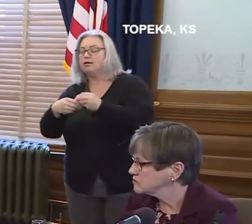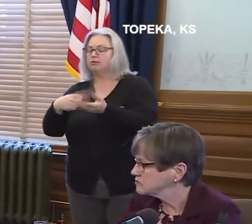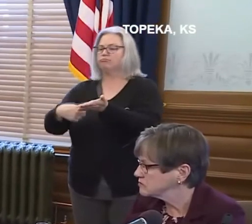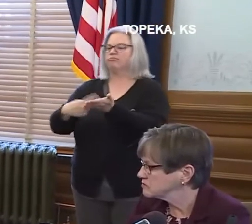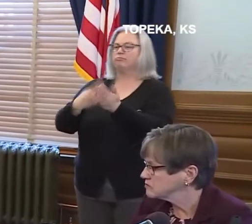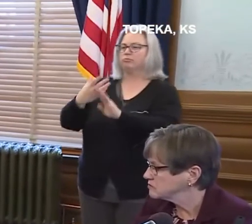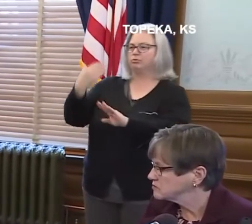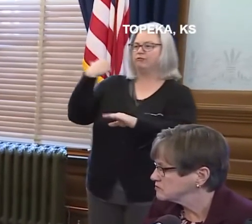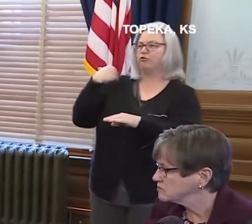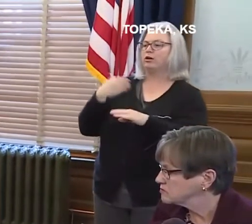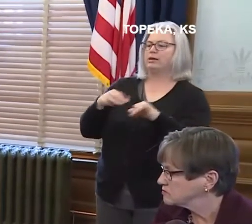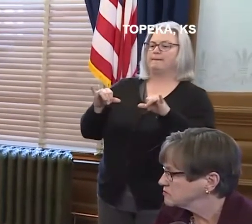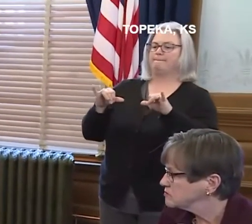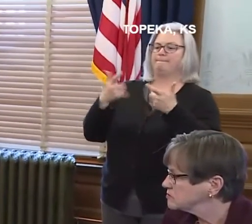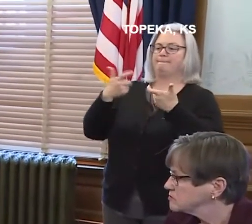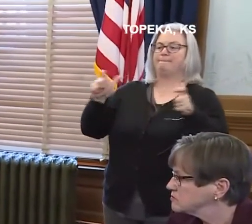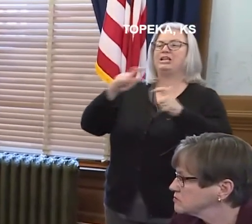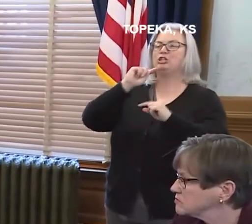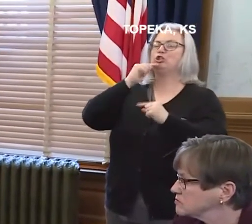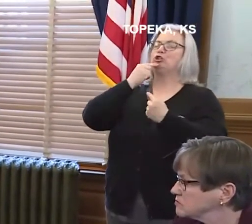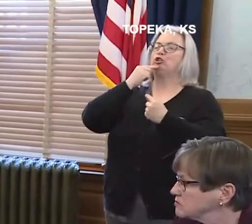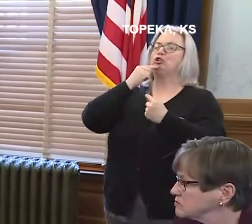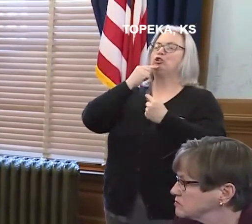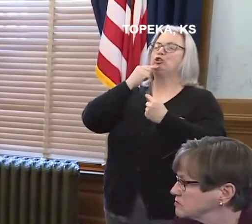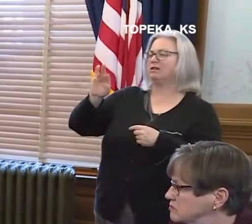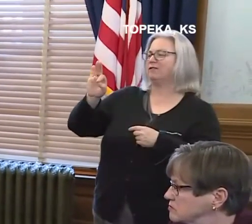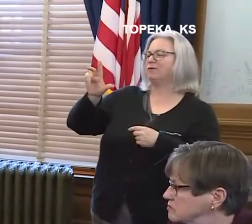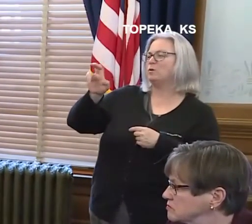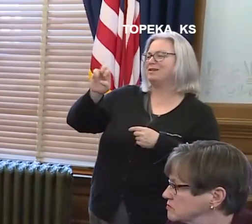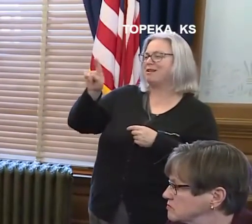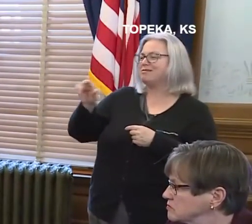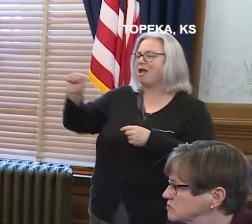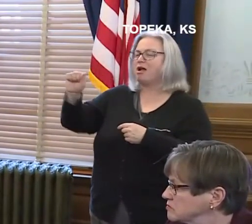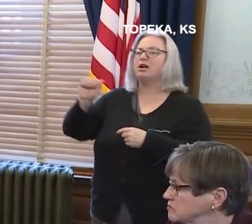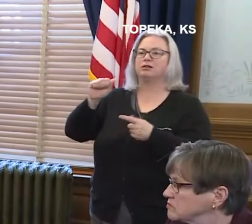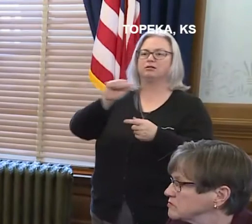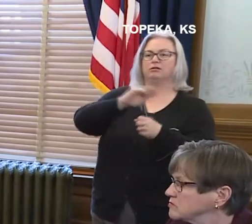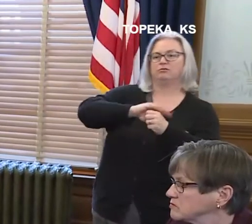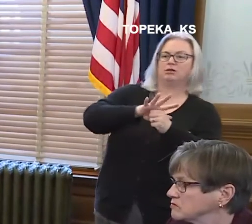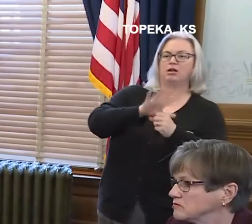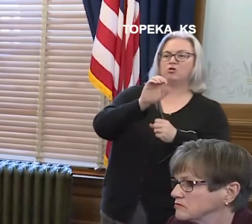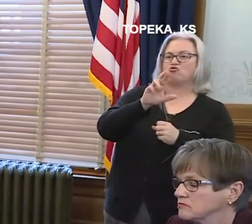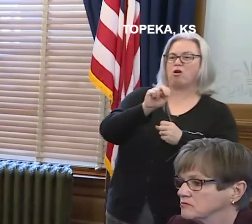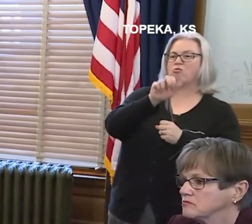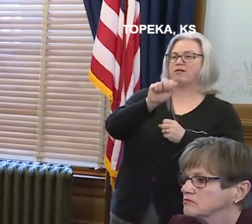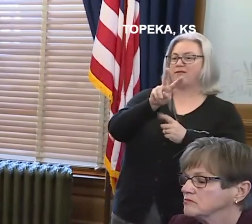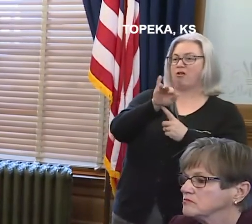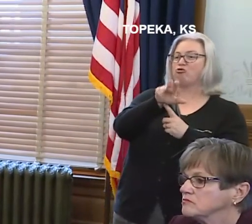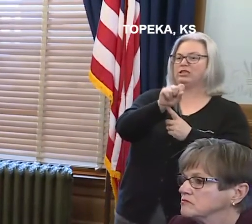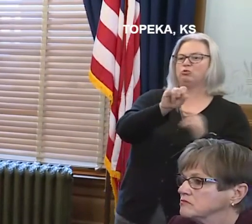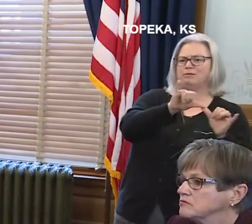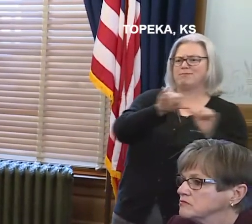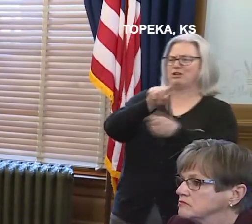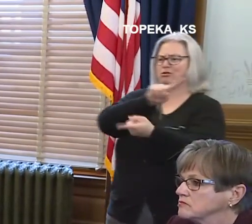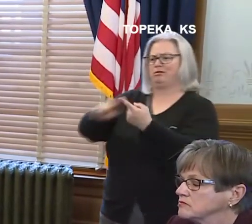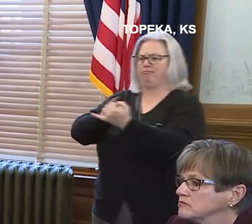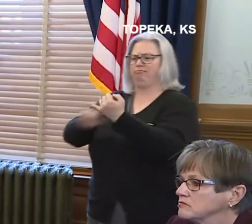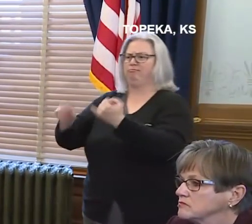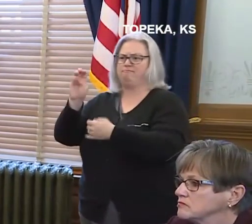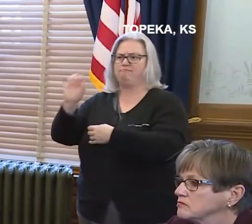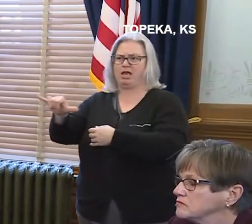about it before, we measure influenza-like illness, and COVID-19 is a like illness. We still measure that all the way up until May. And we know the